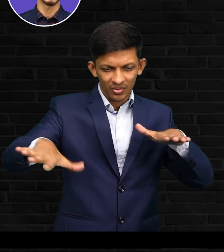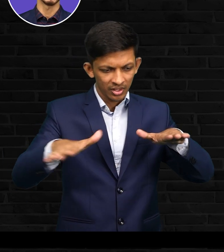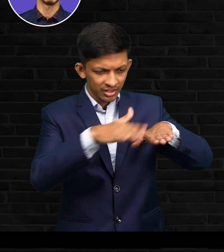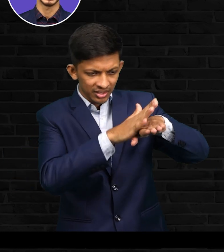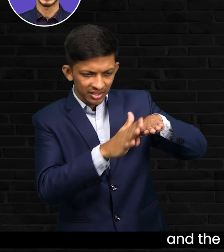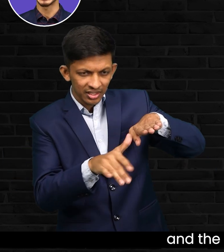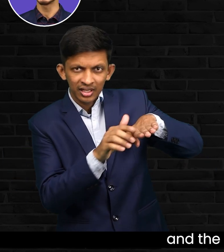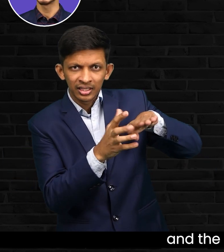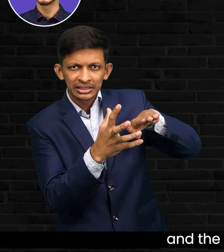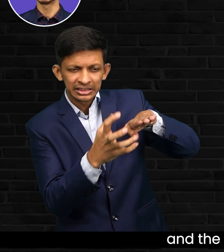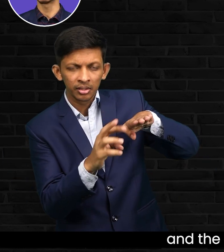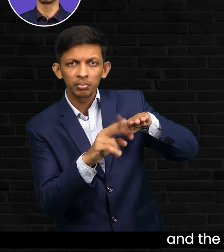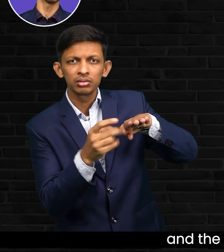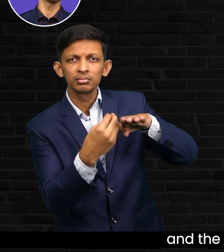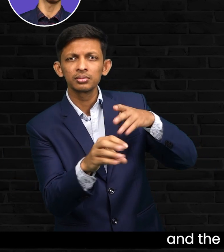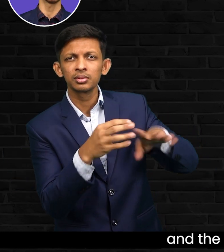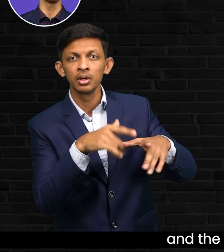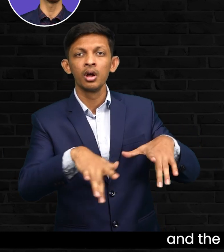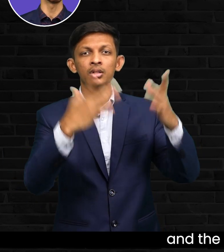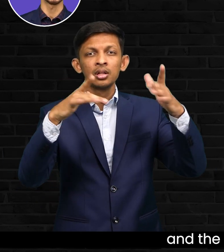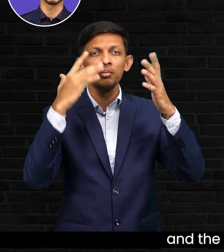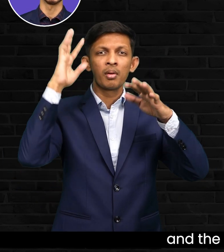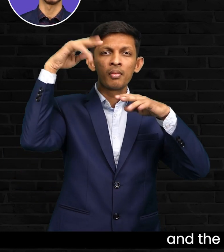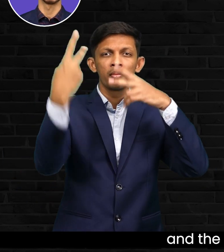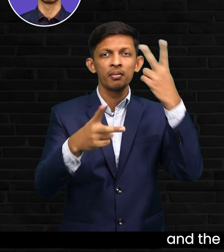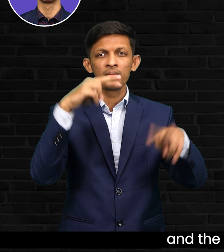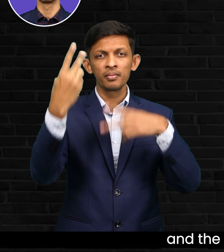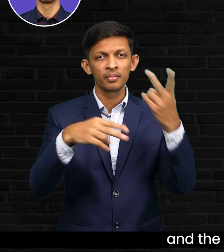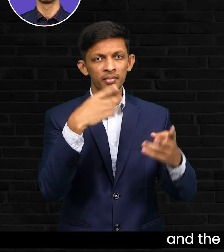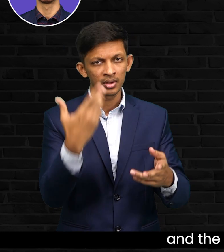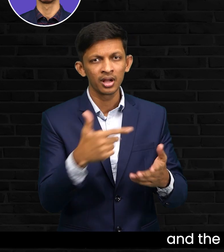deforestation, and the causes of soil pollution.